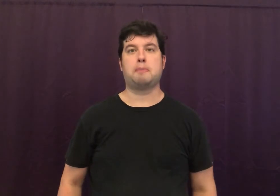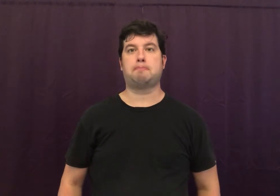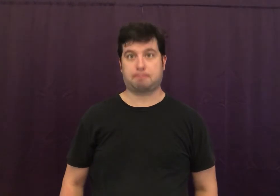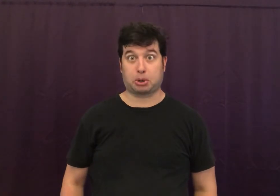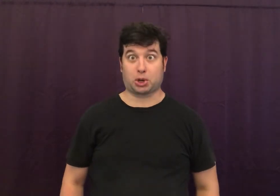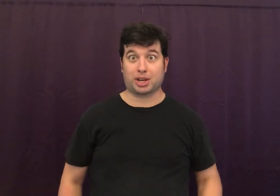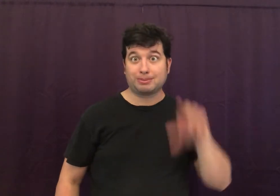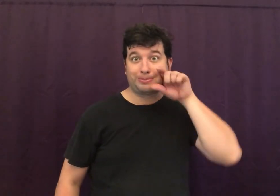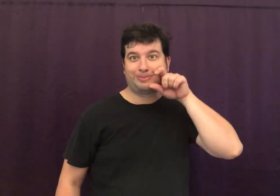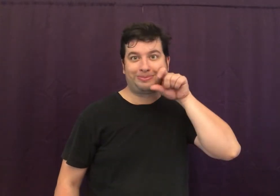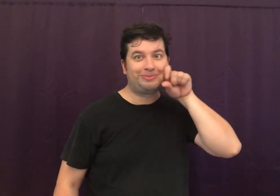bird.